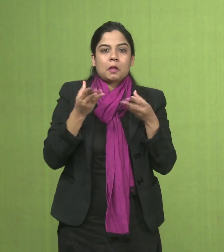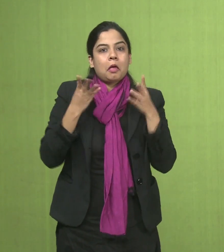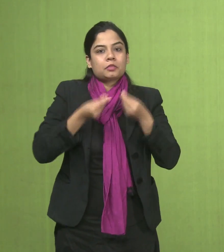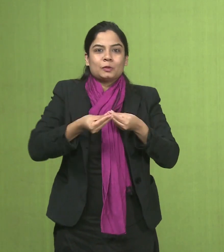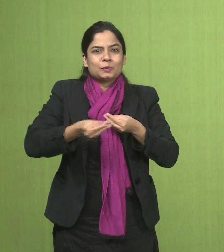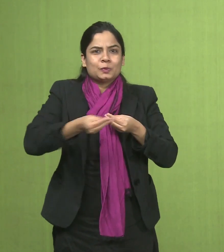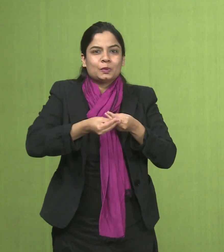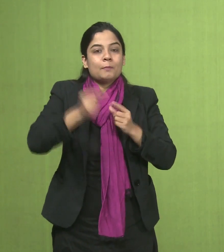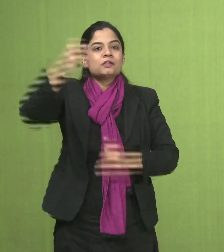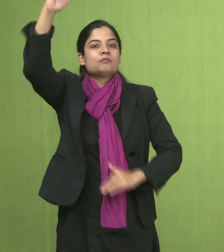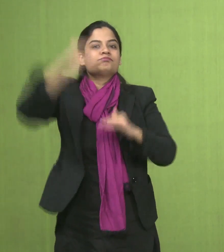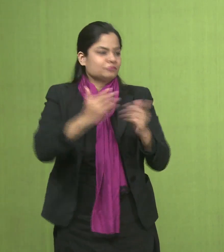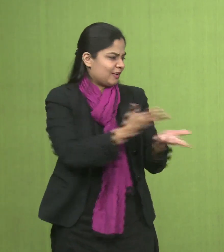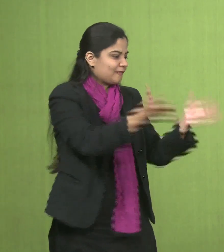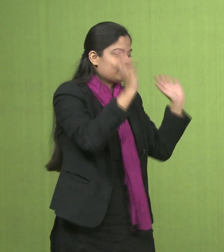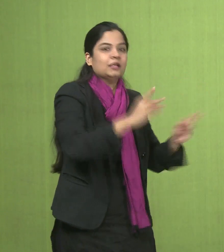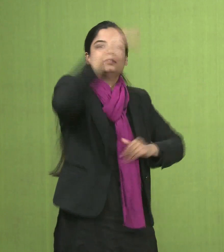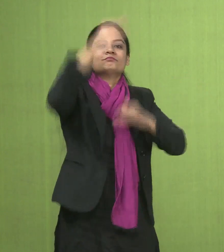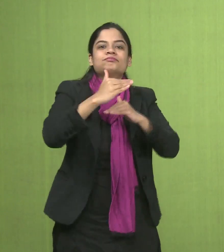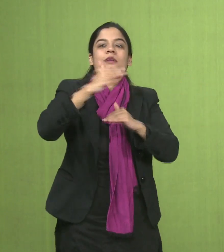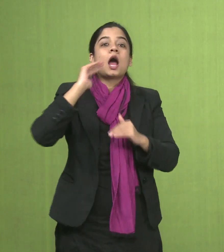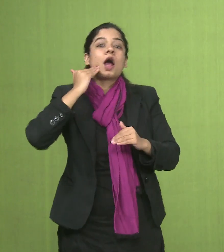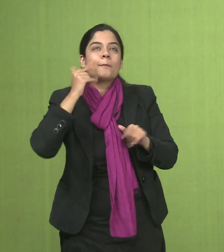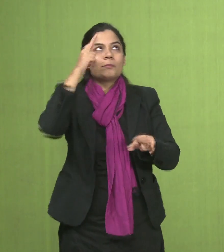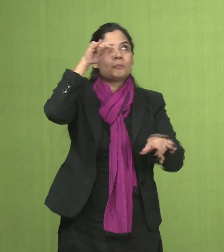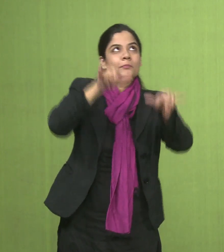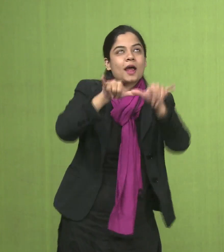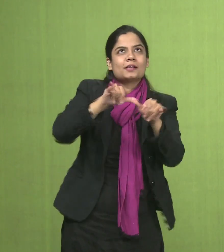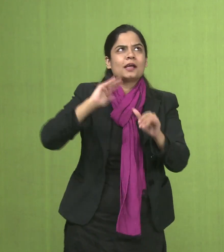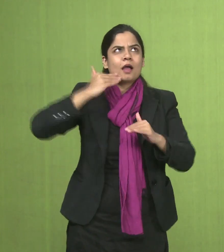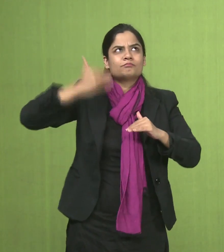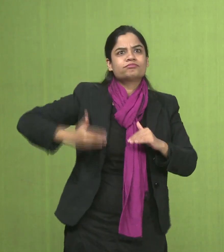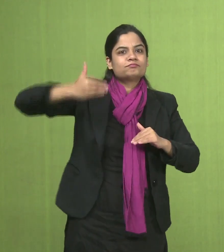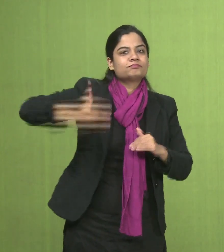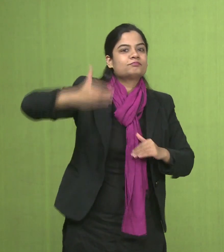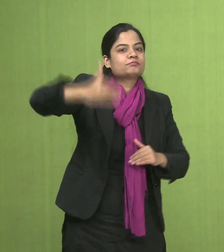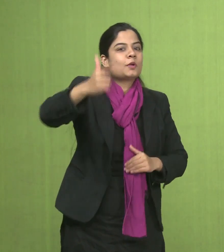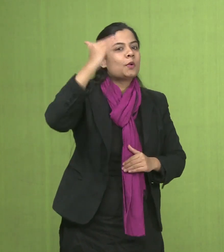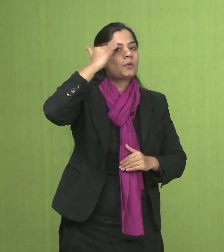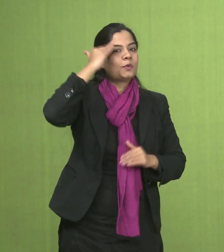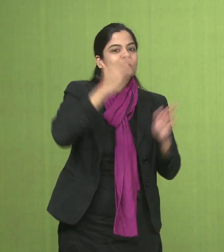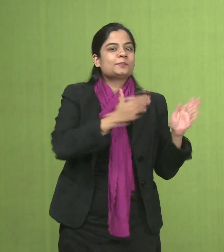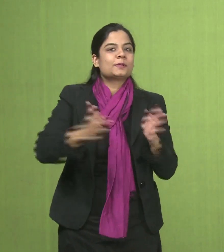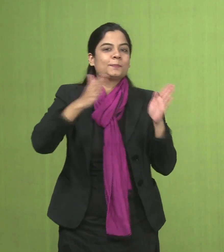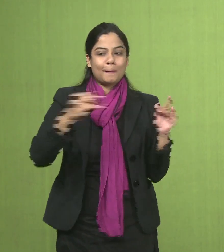buy end of season sale as well, at the end of season sale. So that is also a good time to buy different things.